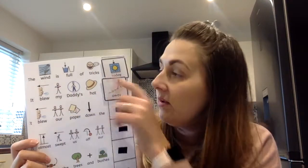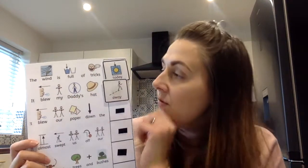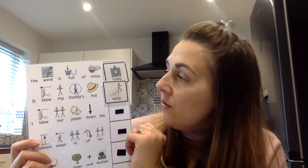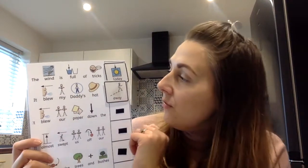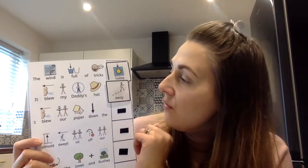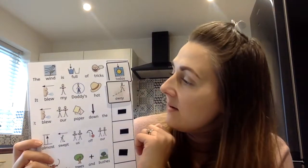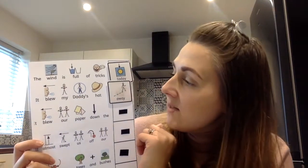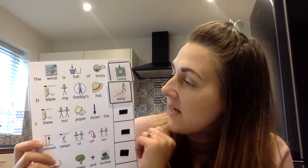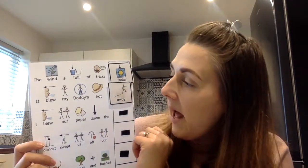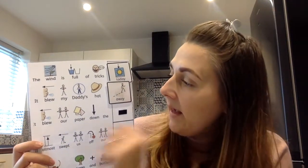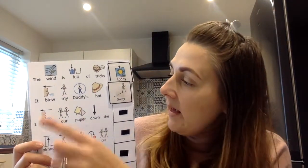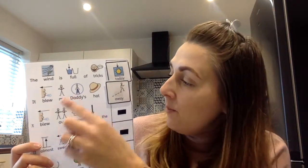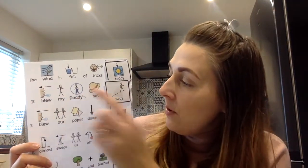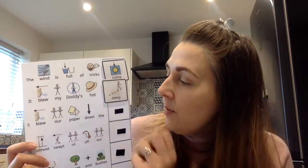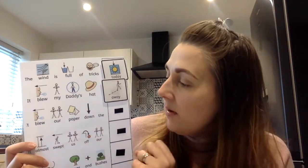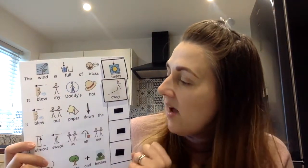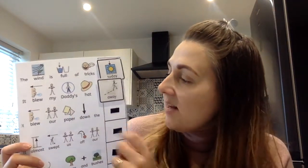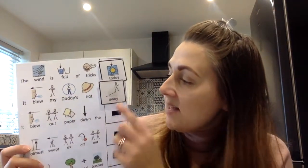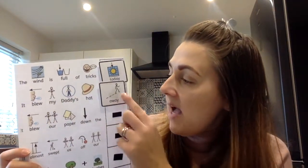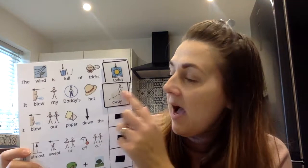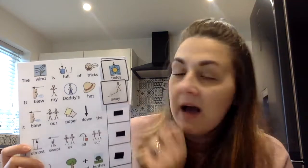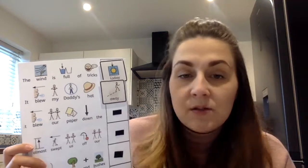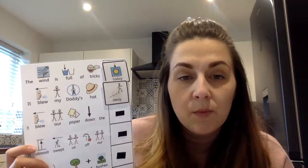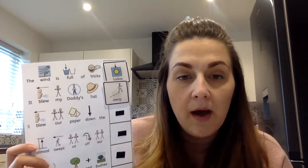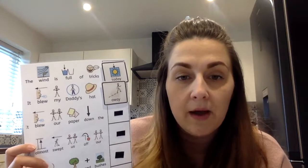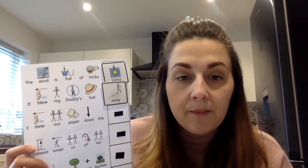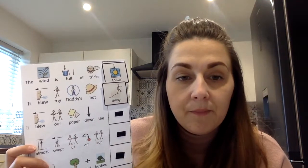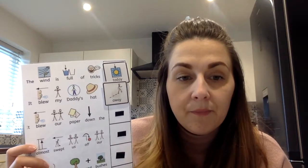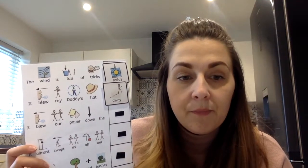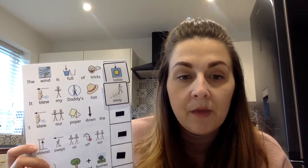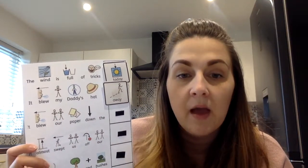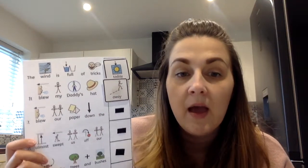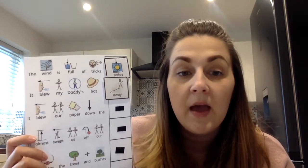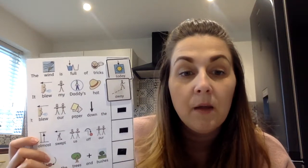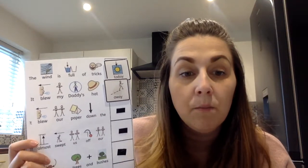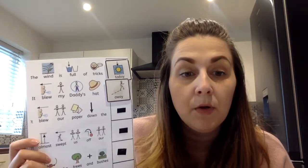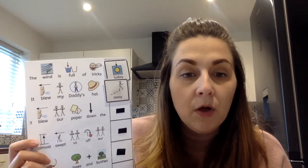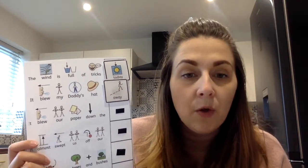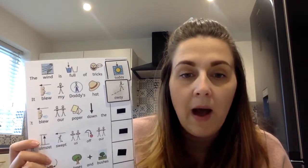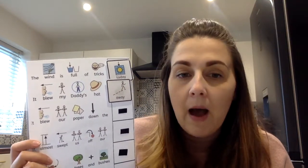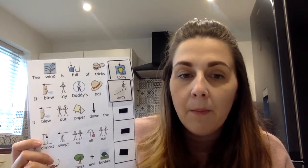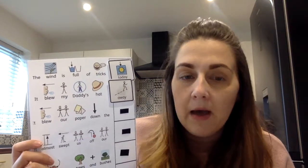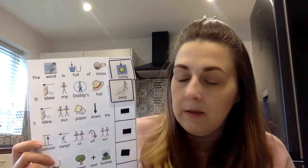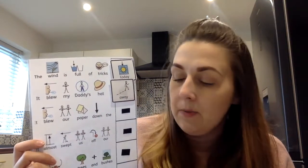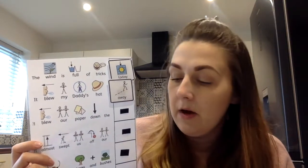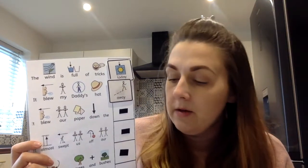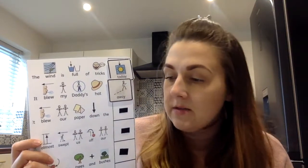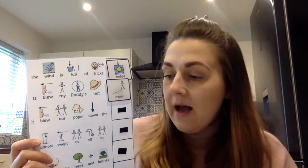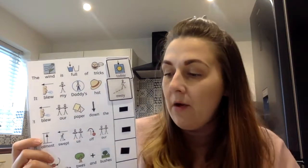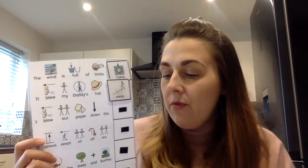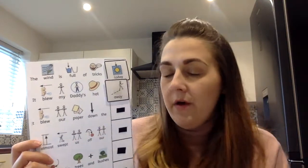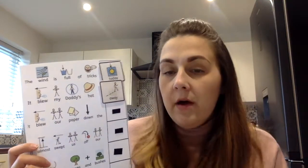is full of tricks today. It blew my daddy's hat away. It blew our paper down the